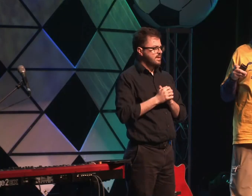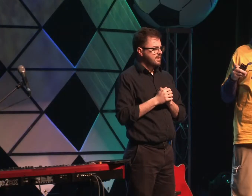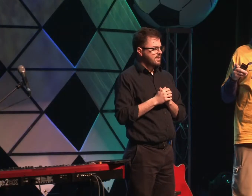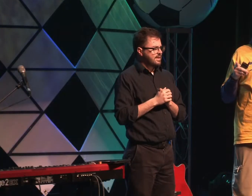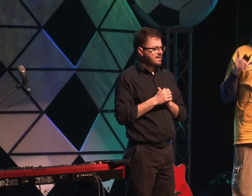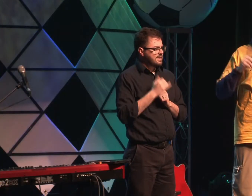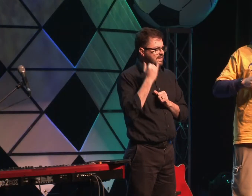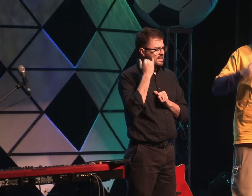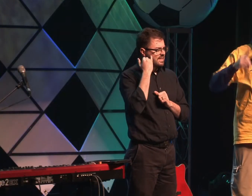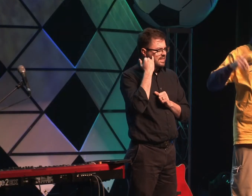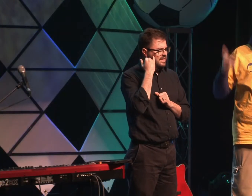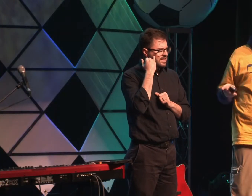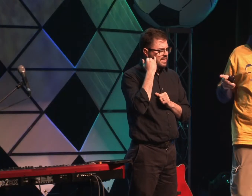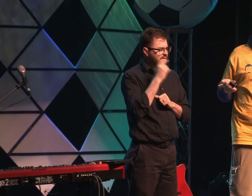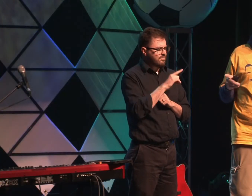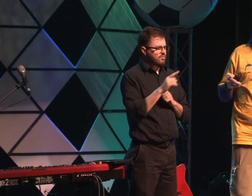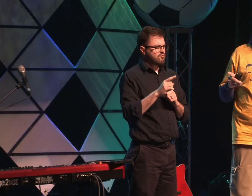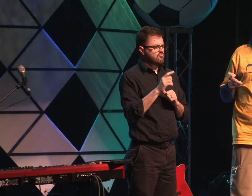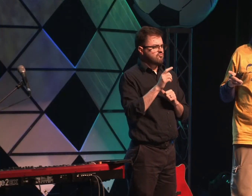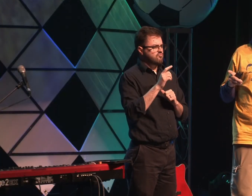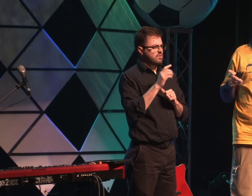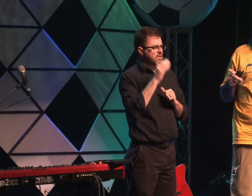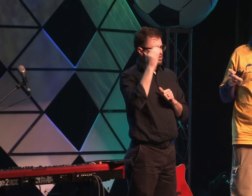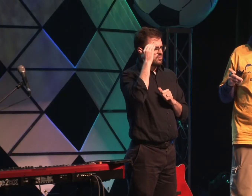know where to go?